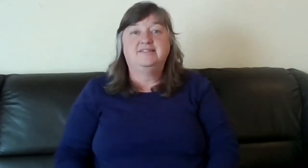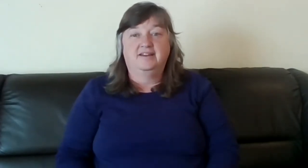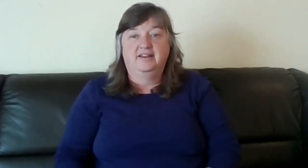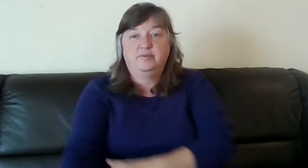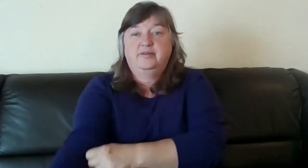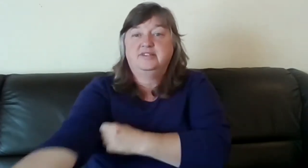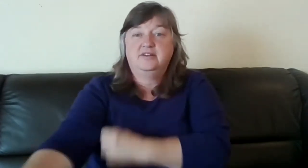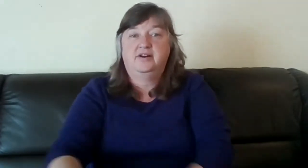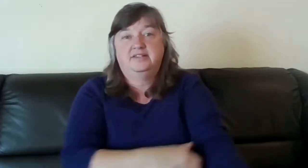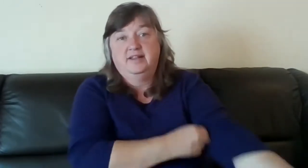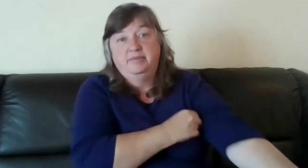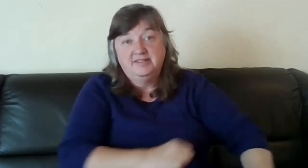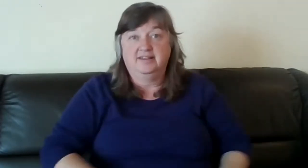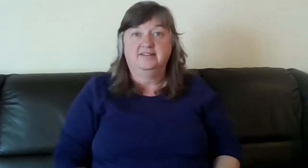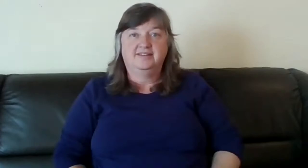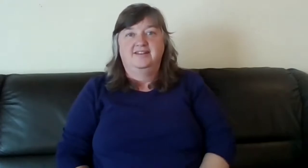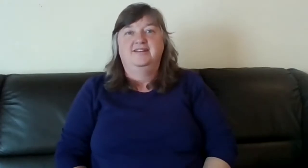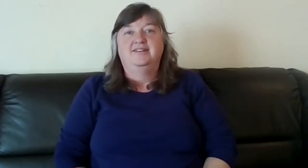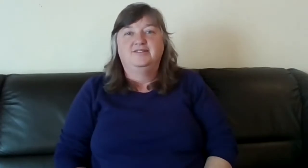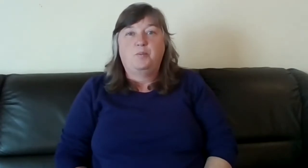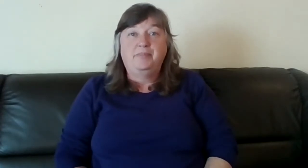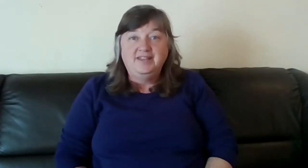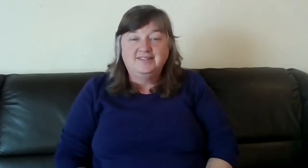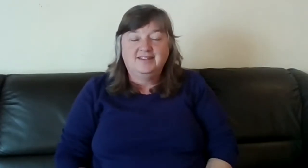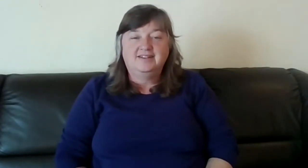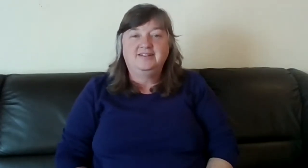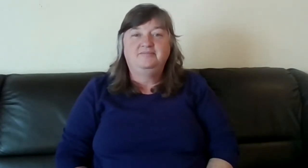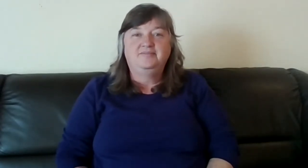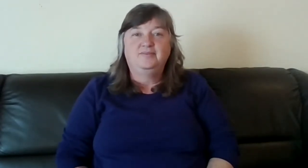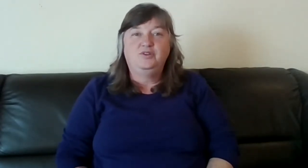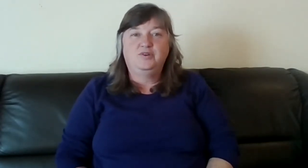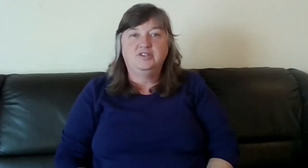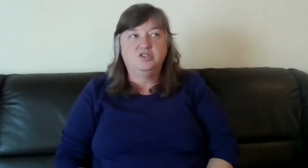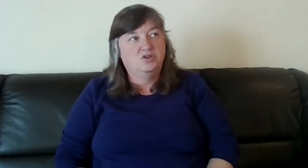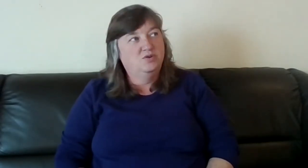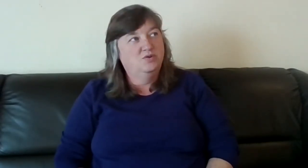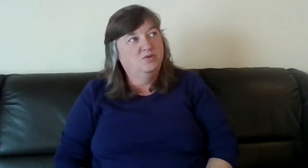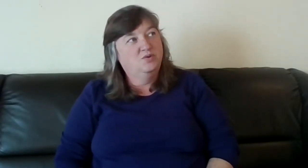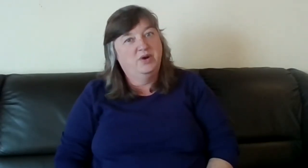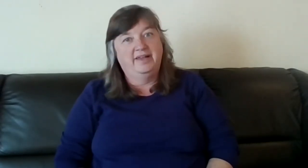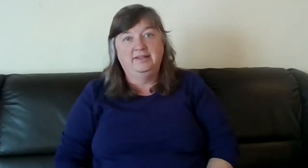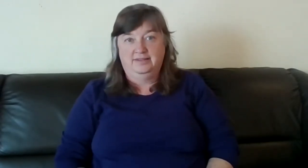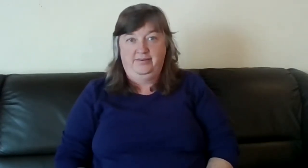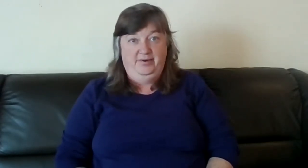Pizza. Everybody wants to know how to sign pizza. So pizza, you can do at least 3